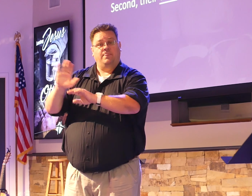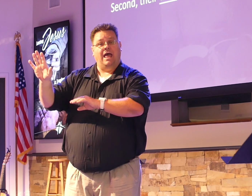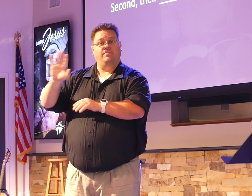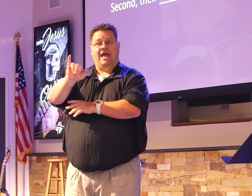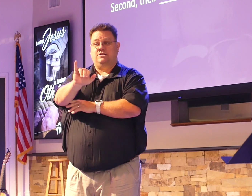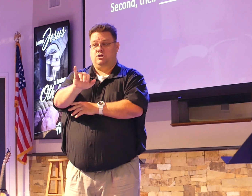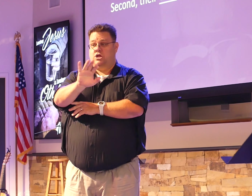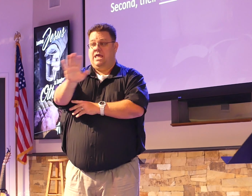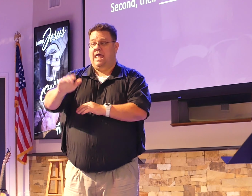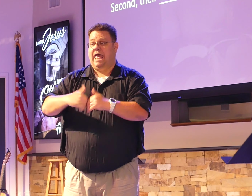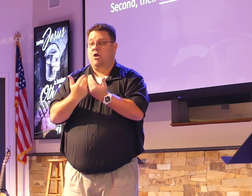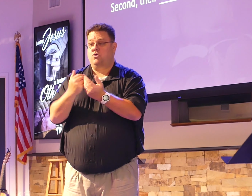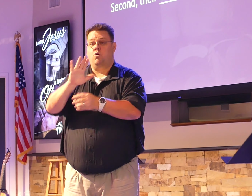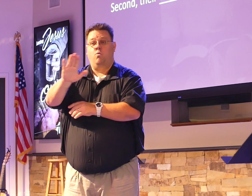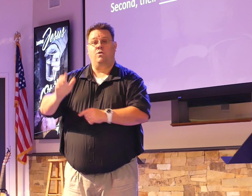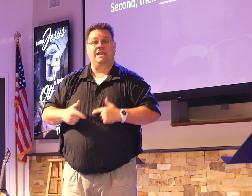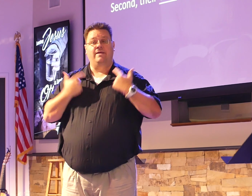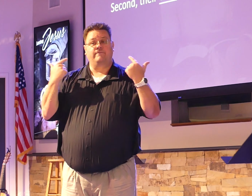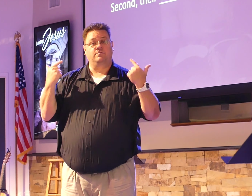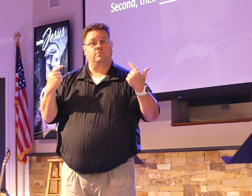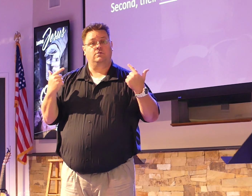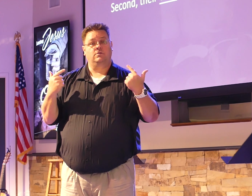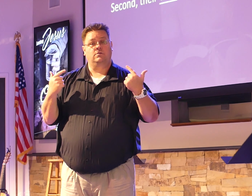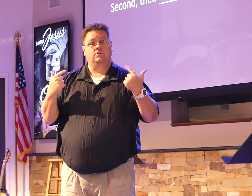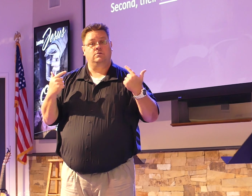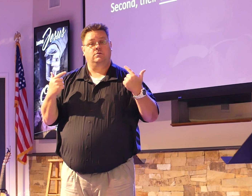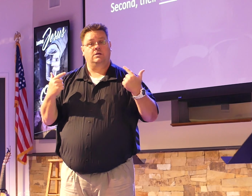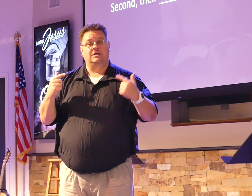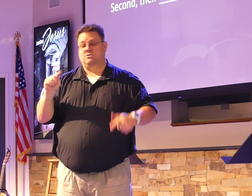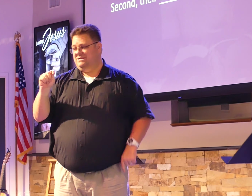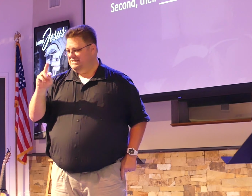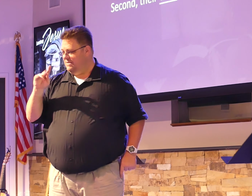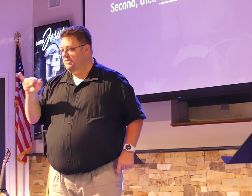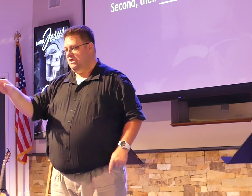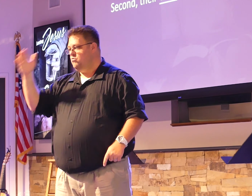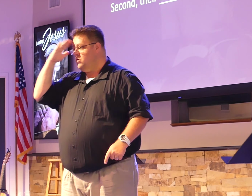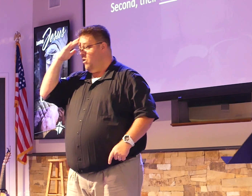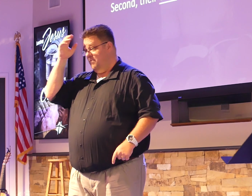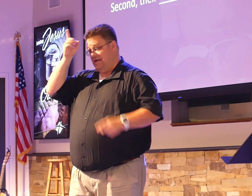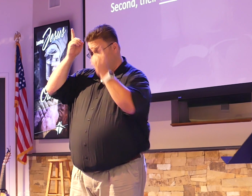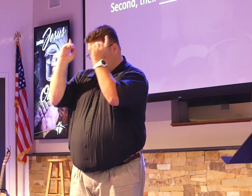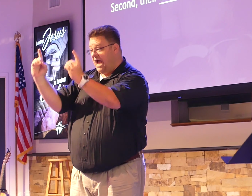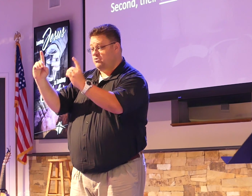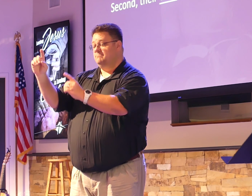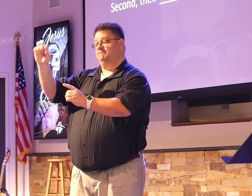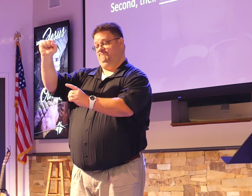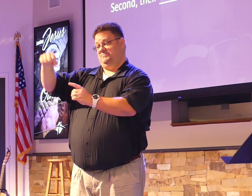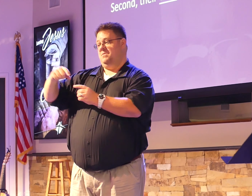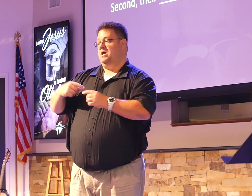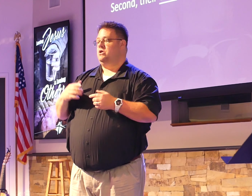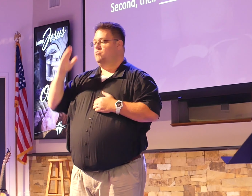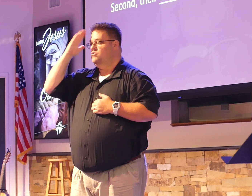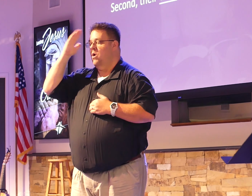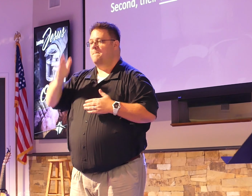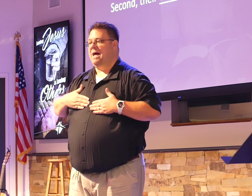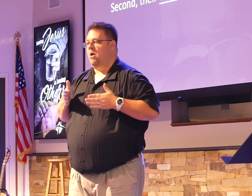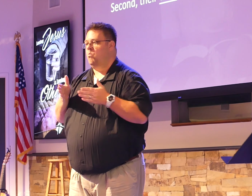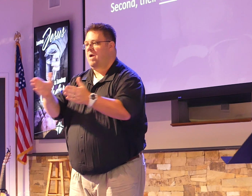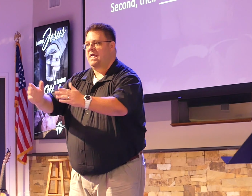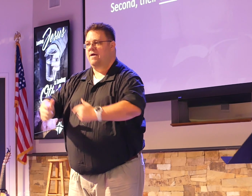your manner of life. And he says, Timothy, you have known what I believe, but you've also known my manner of life, that my walk matches